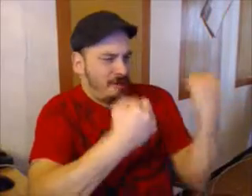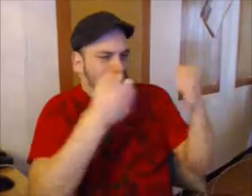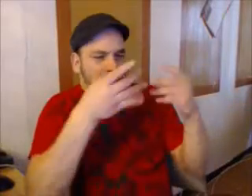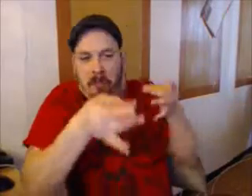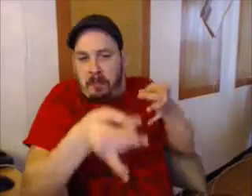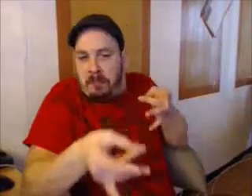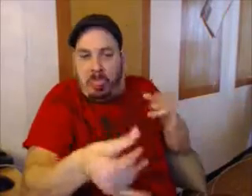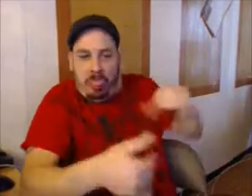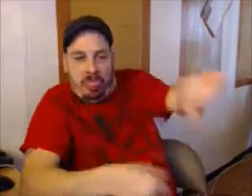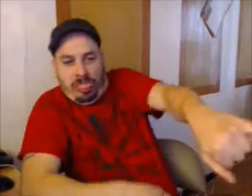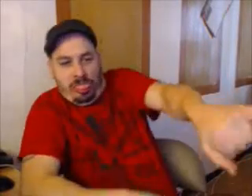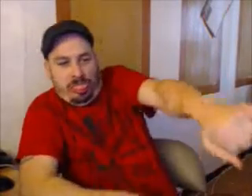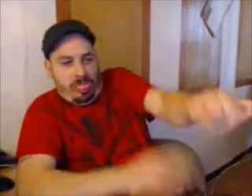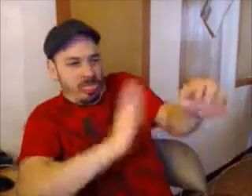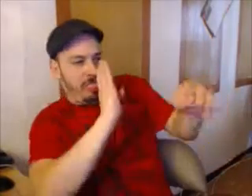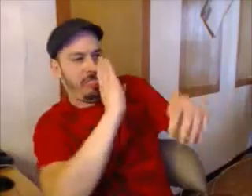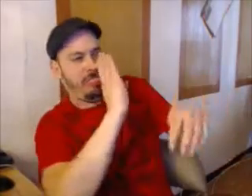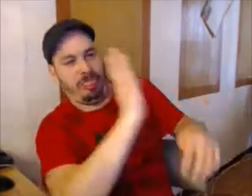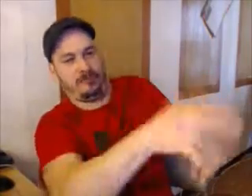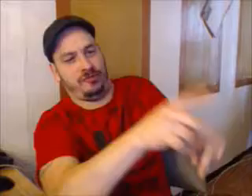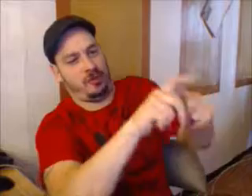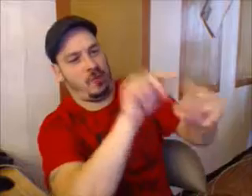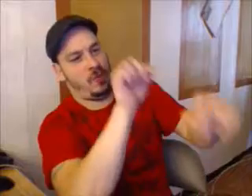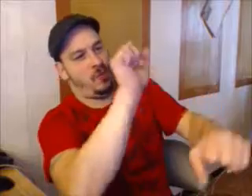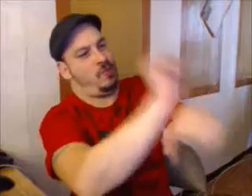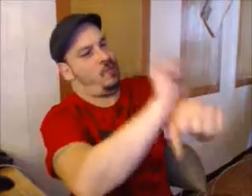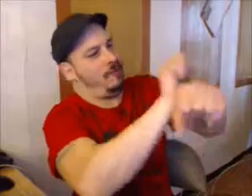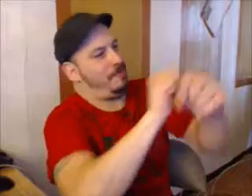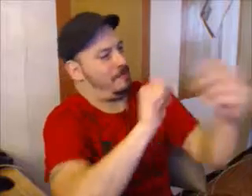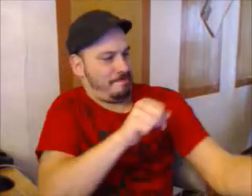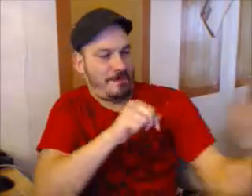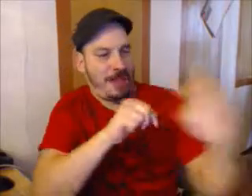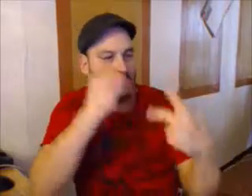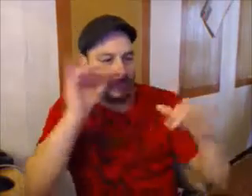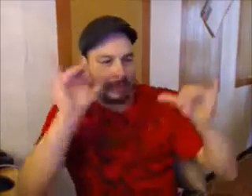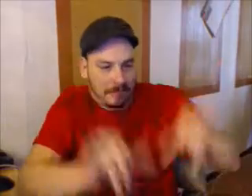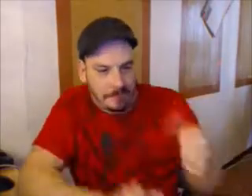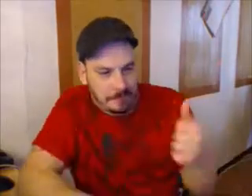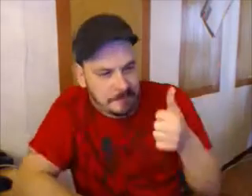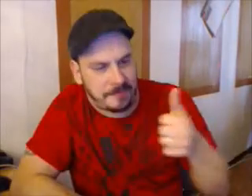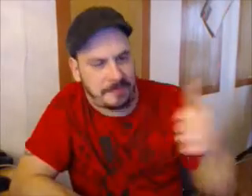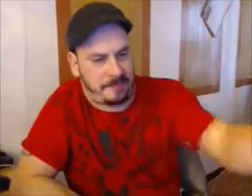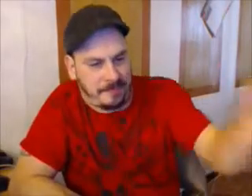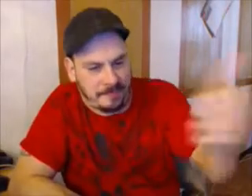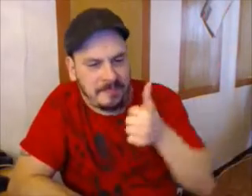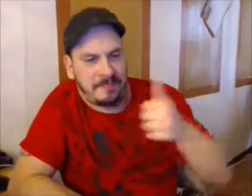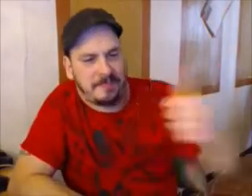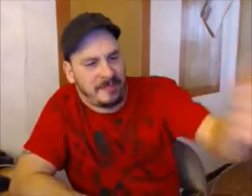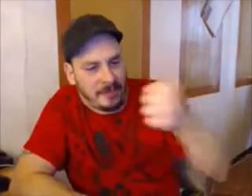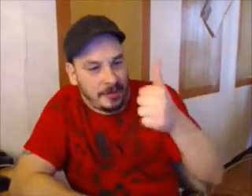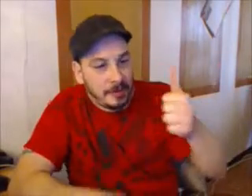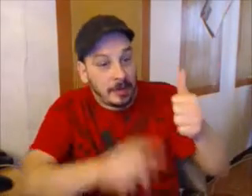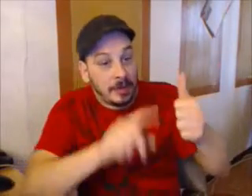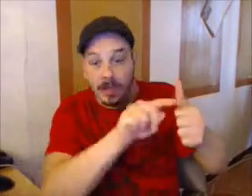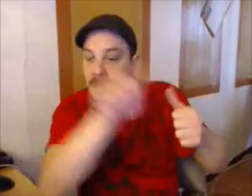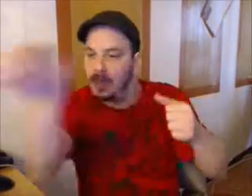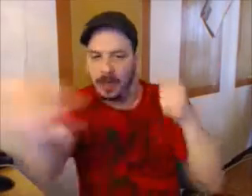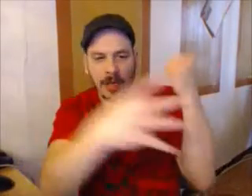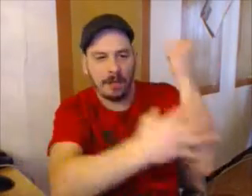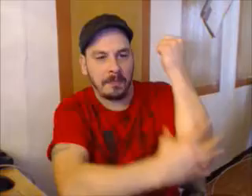income for a family is a reasonable number. Go up to $1 million. I'm not sure what we're proving with that. There has to be revenue on the